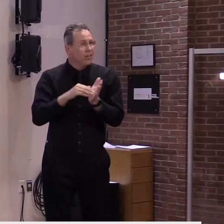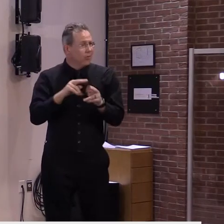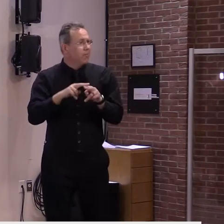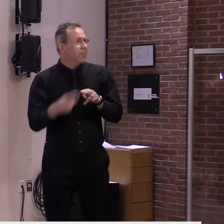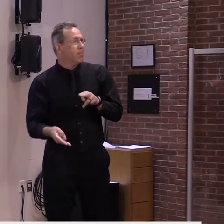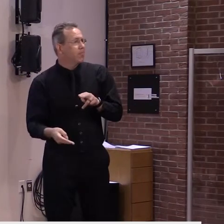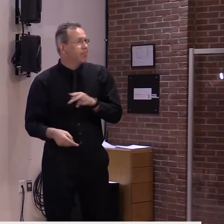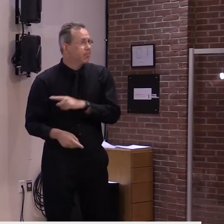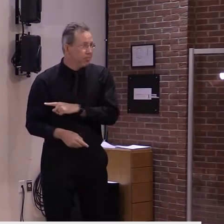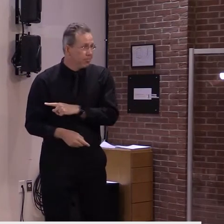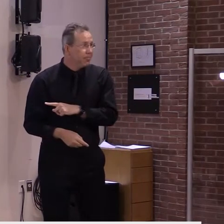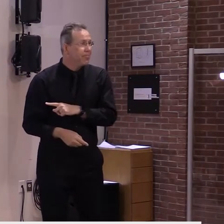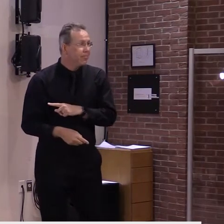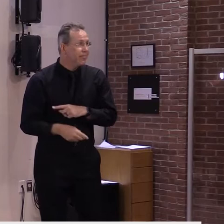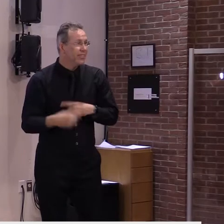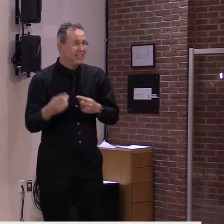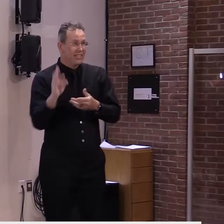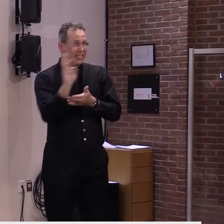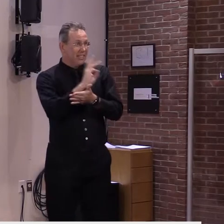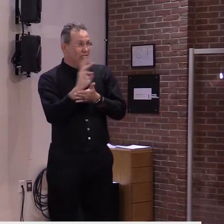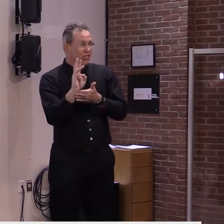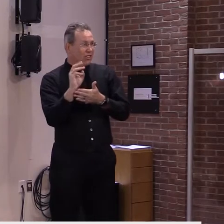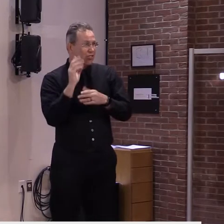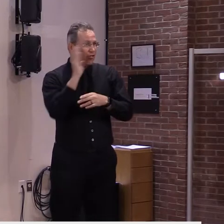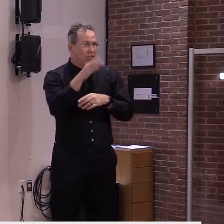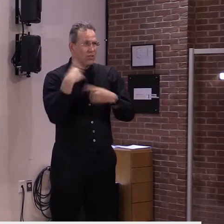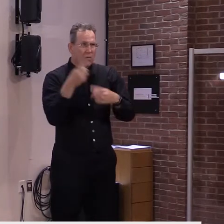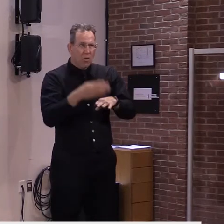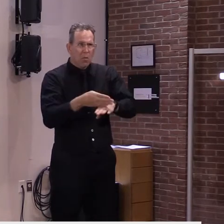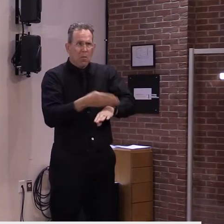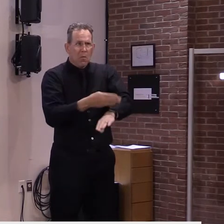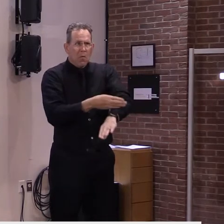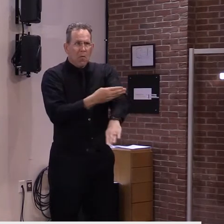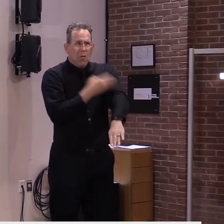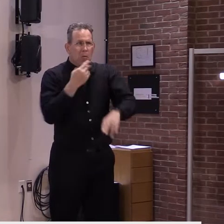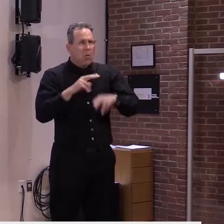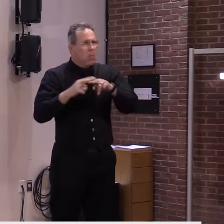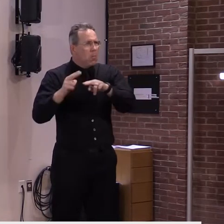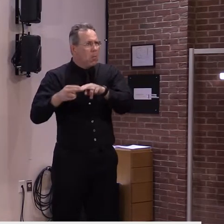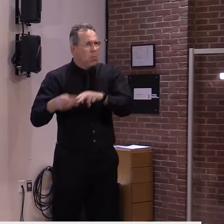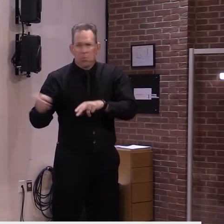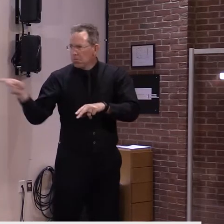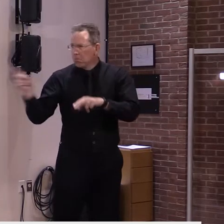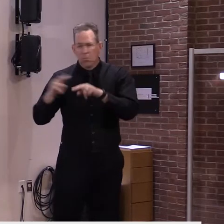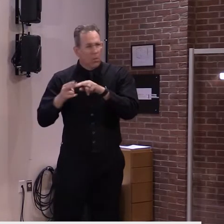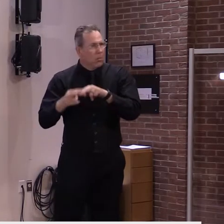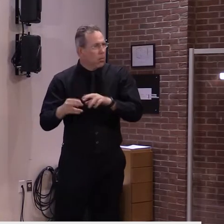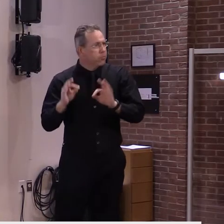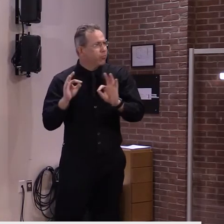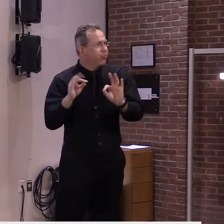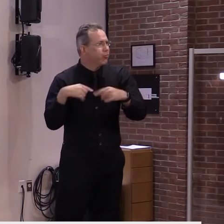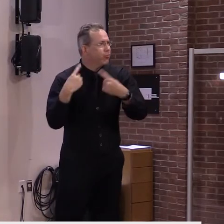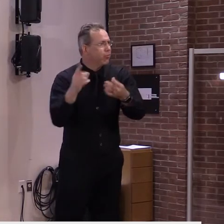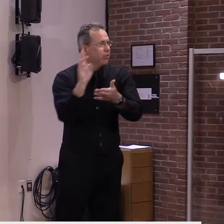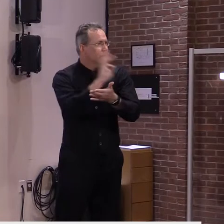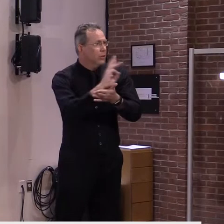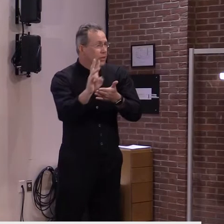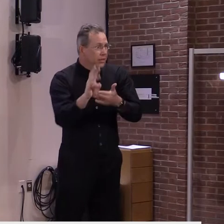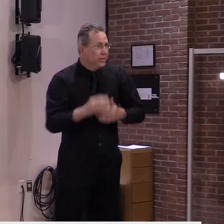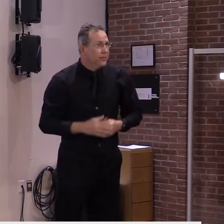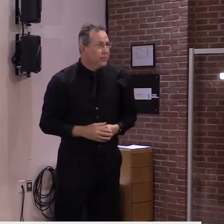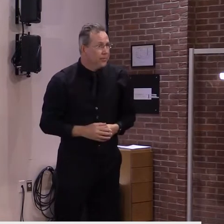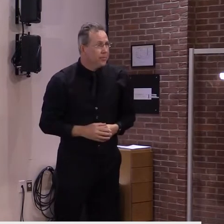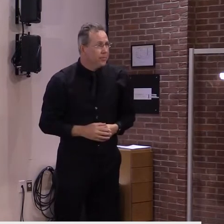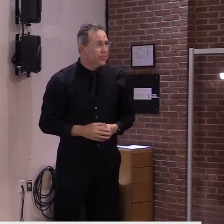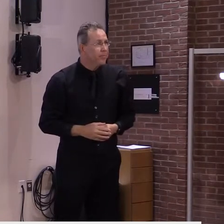over 28,000, the lowest weekly total in over 7 months, and representing an 8,800